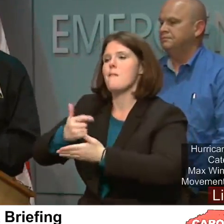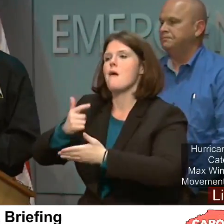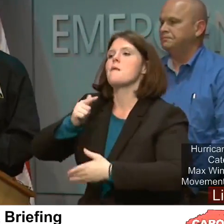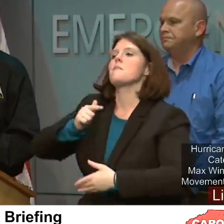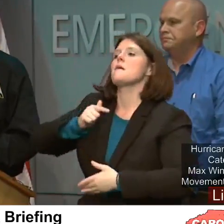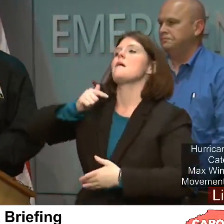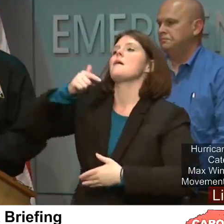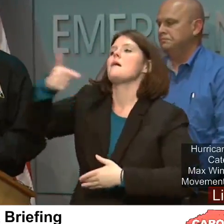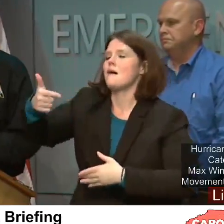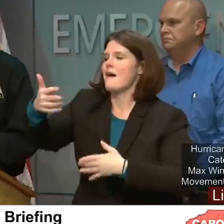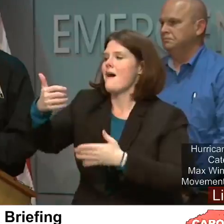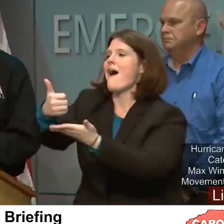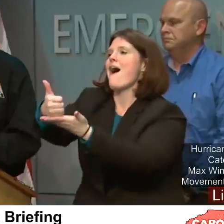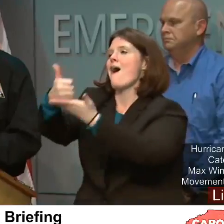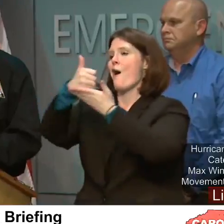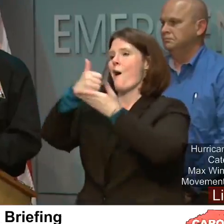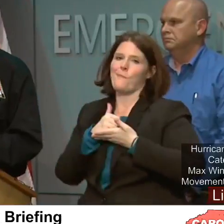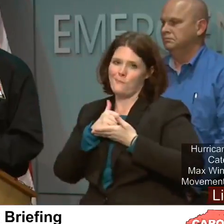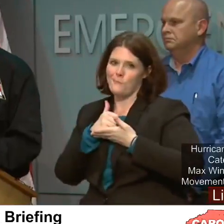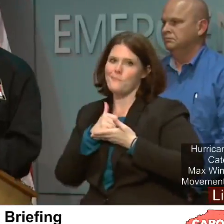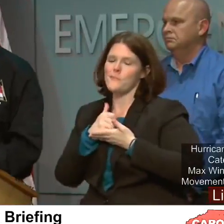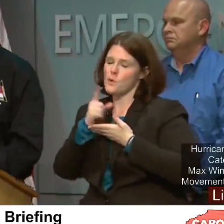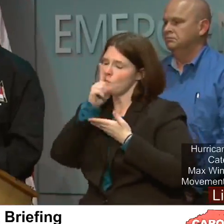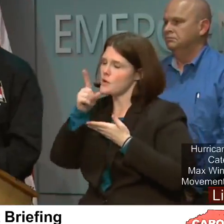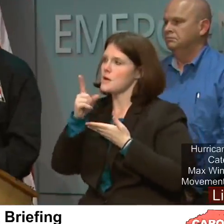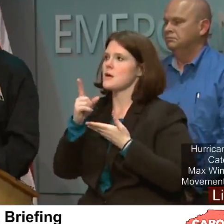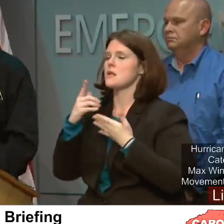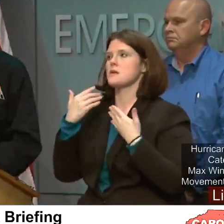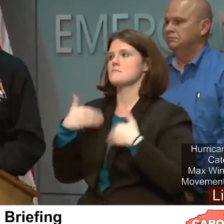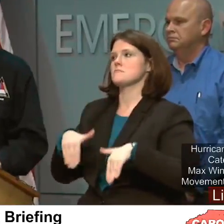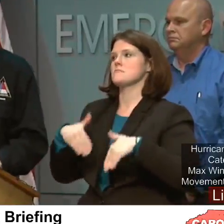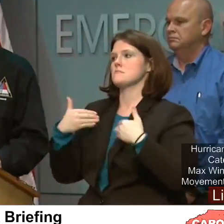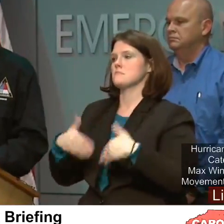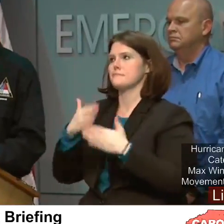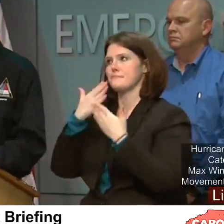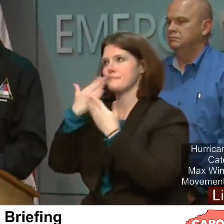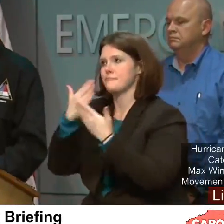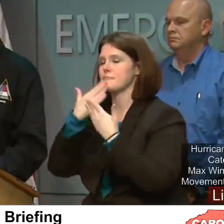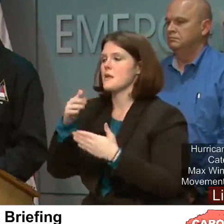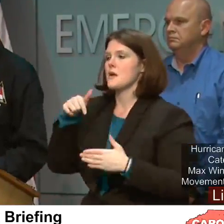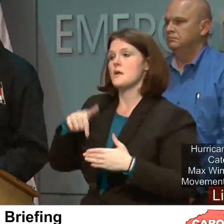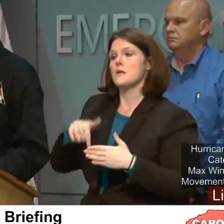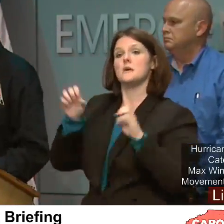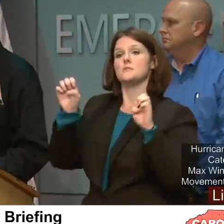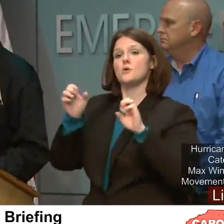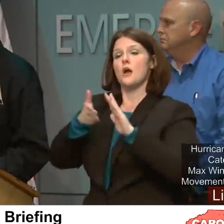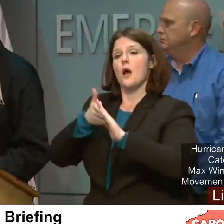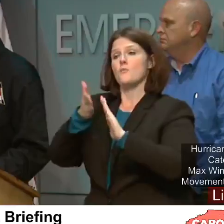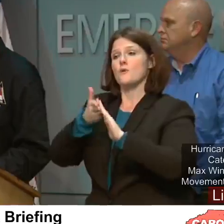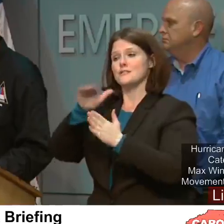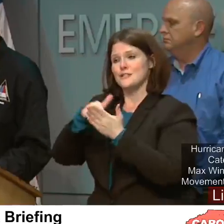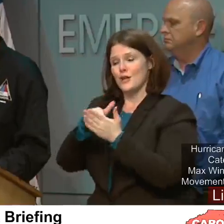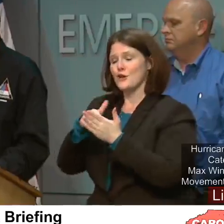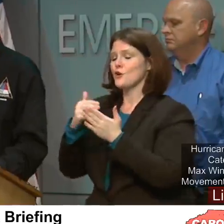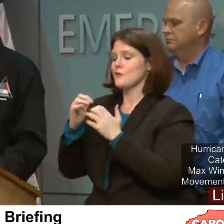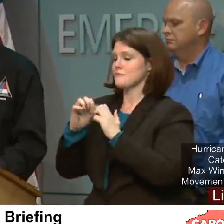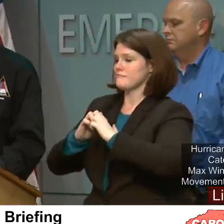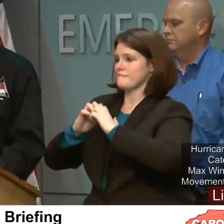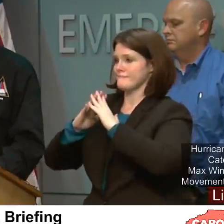turn helping us. And our Emergency Operations Center is helping